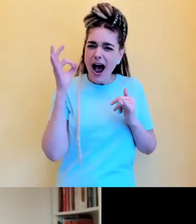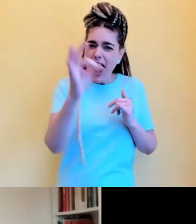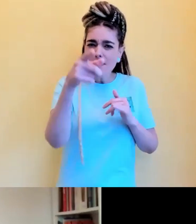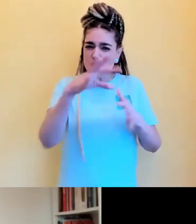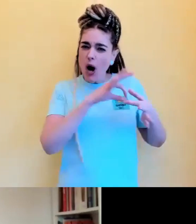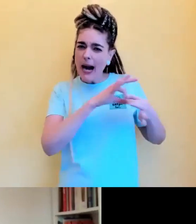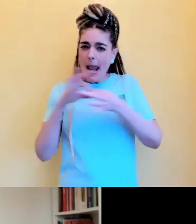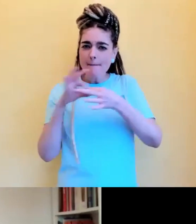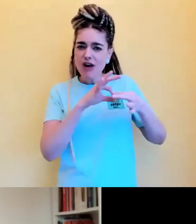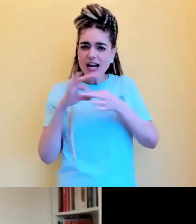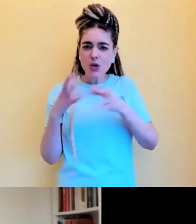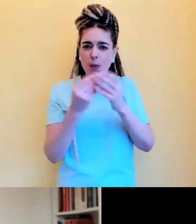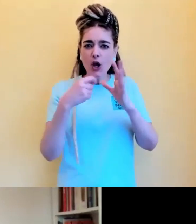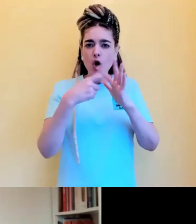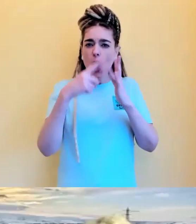begin?